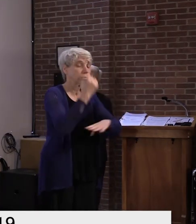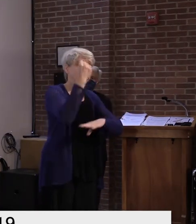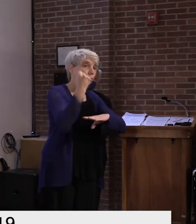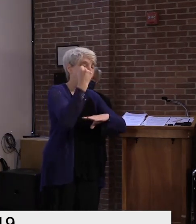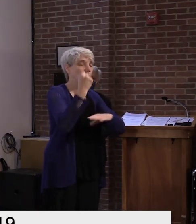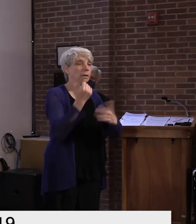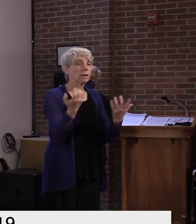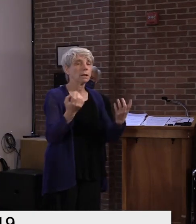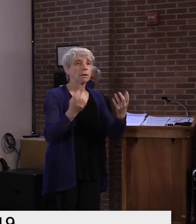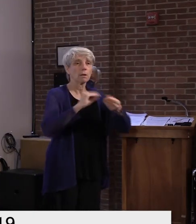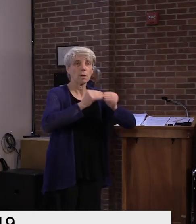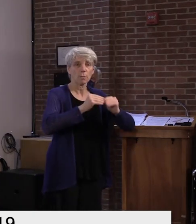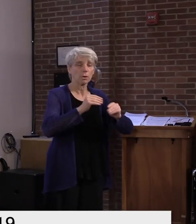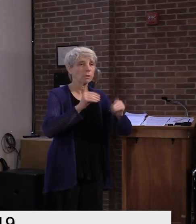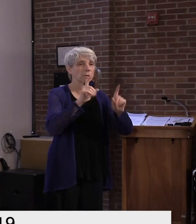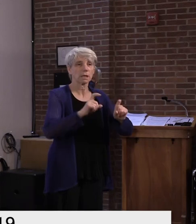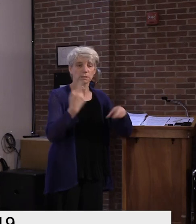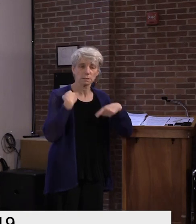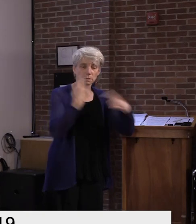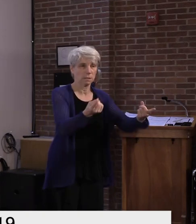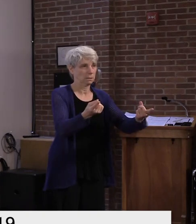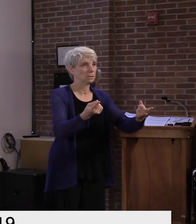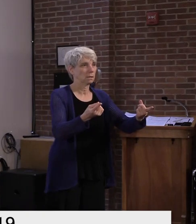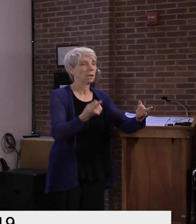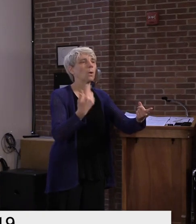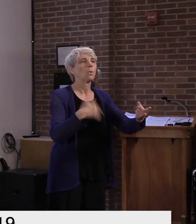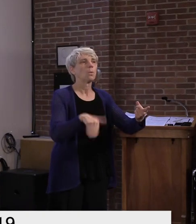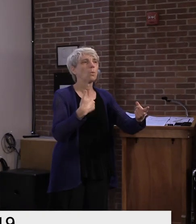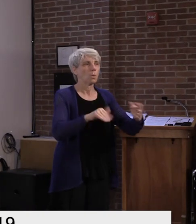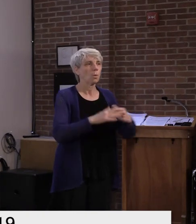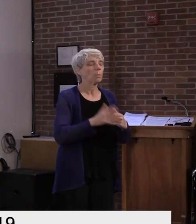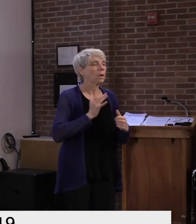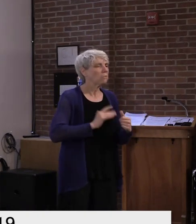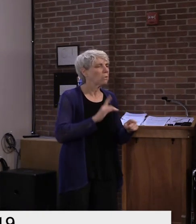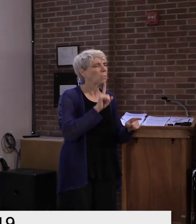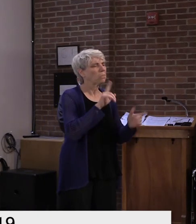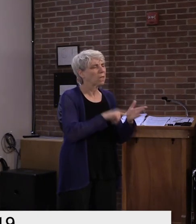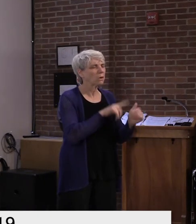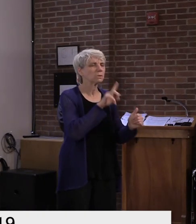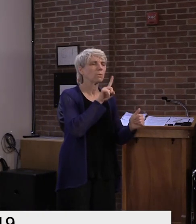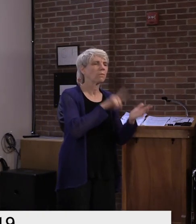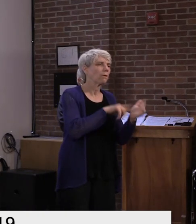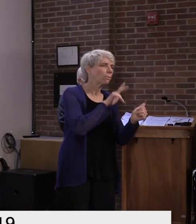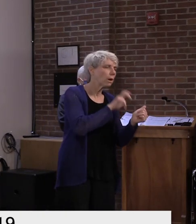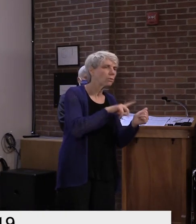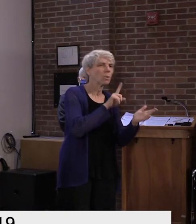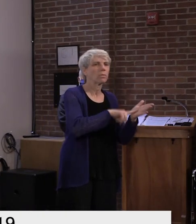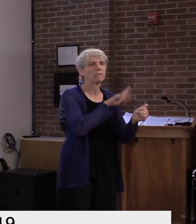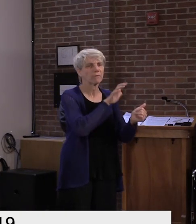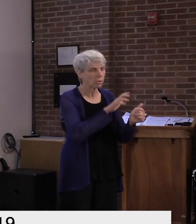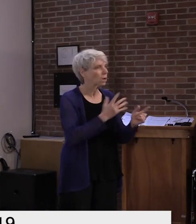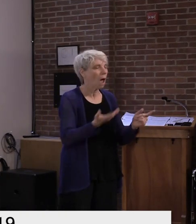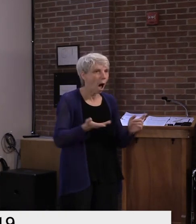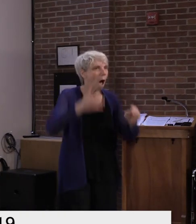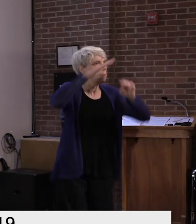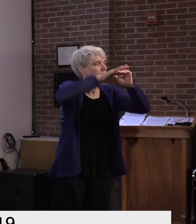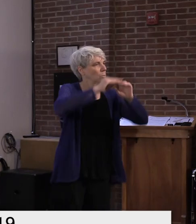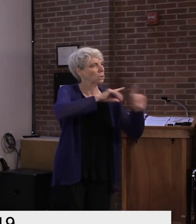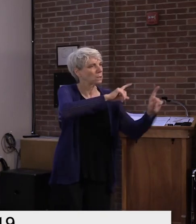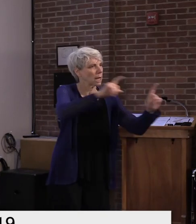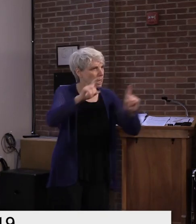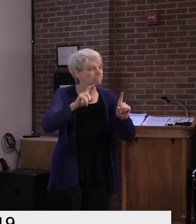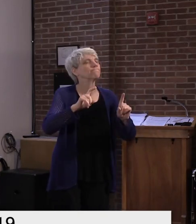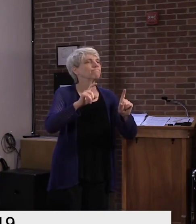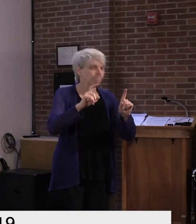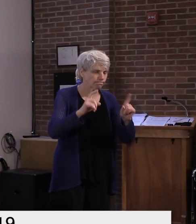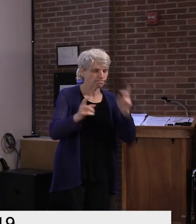we've conducted since the start of the pandemic. So a pretty dramatic increase in testing, you know, coincides with that increase in cases. And that